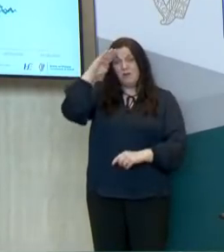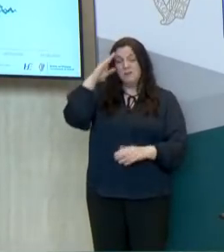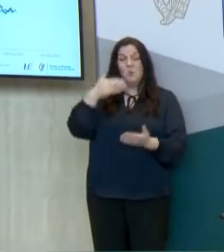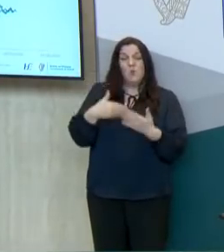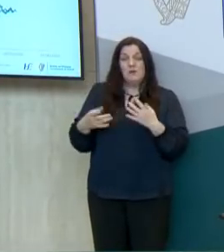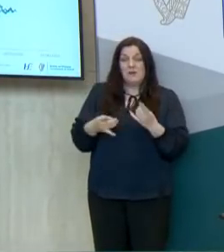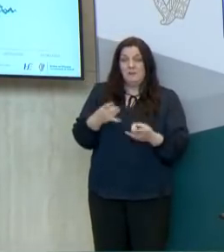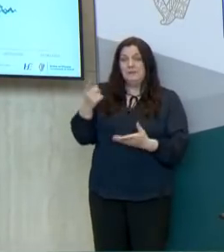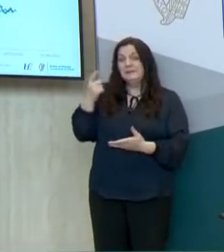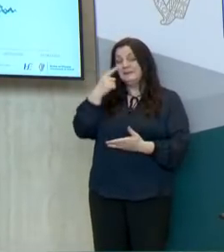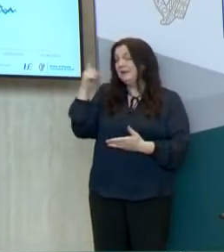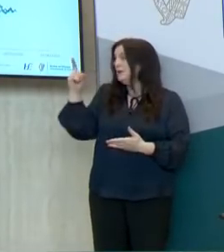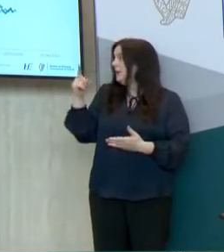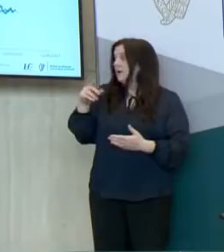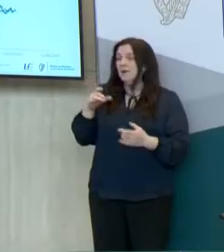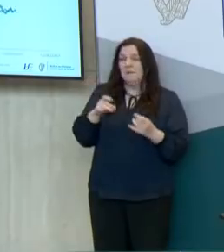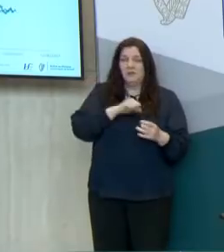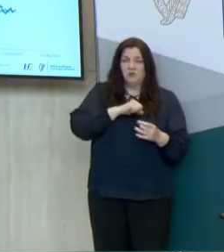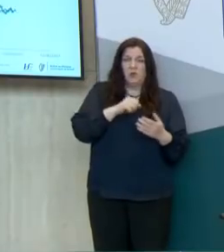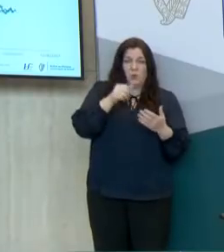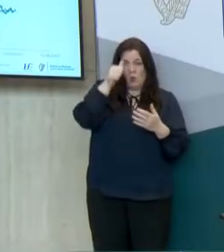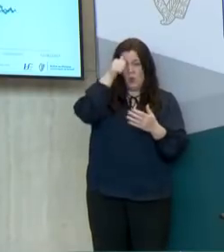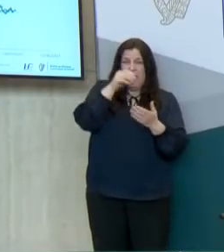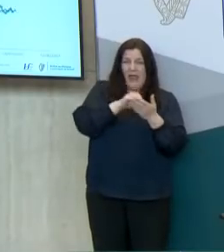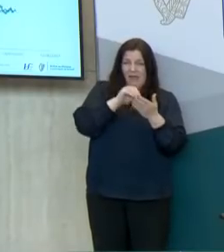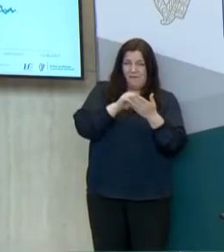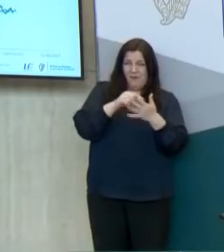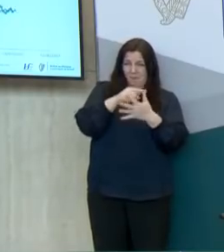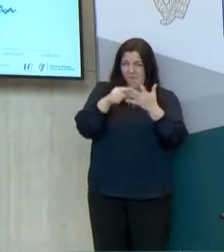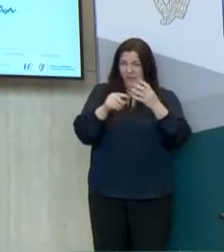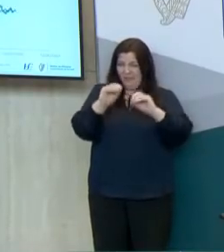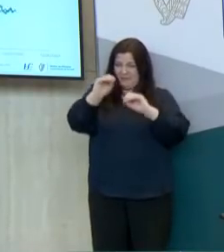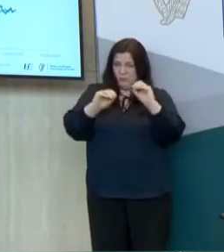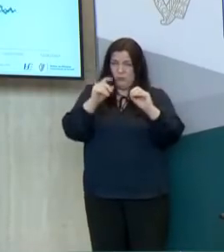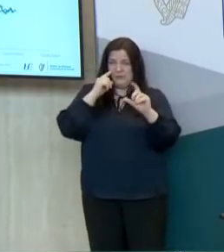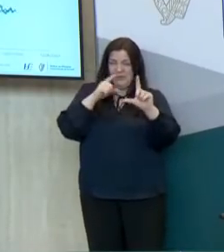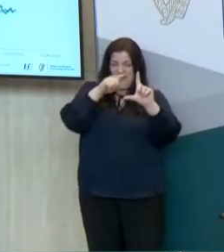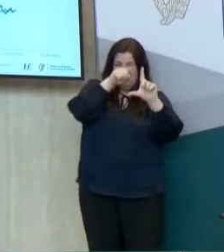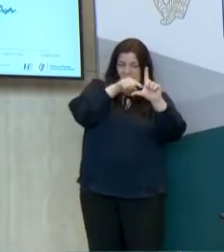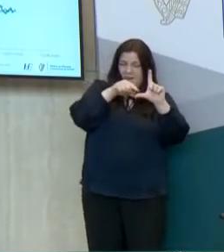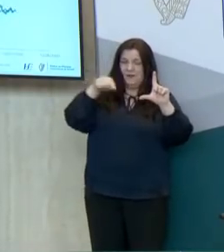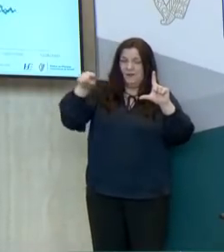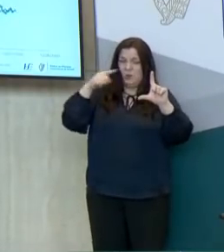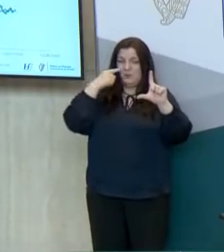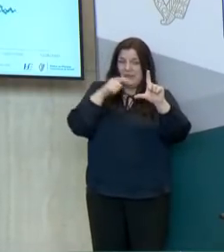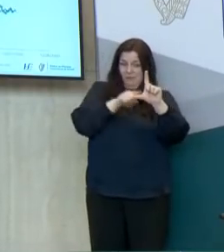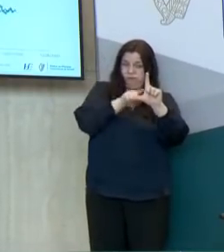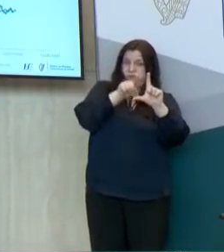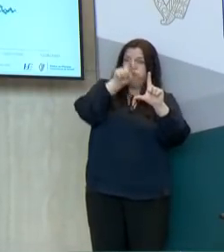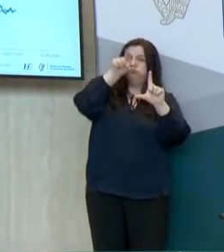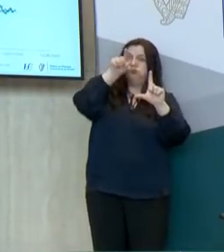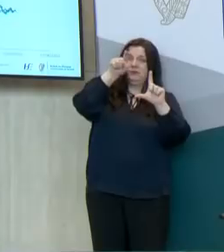carefully noting that this is a logarithmic scale on the y-axis, you can see that upturn in cases